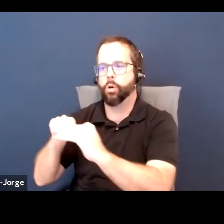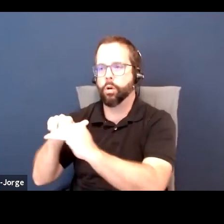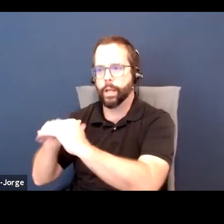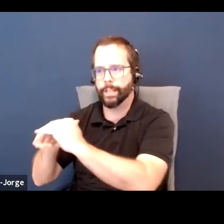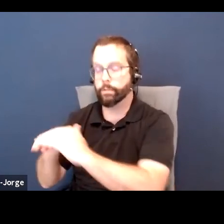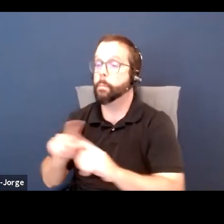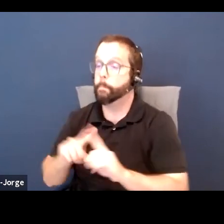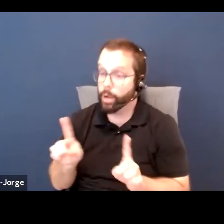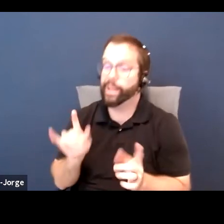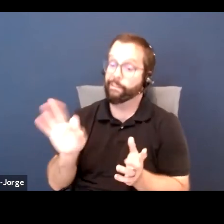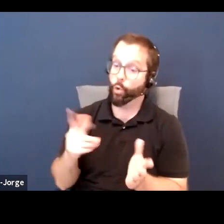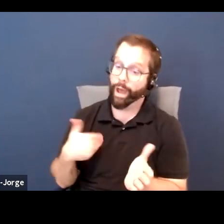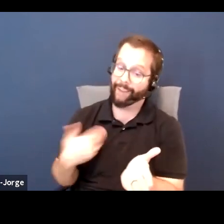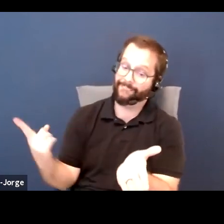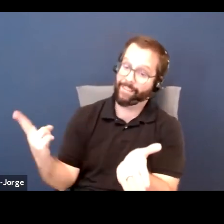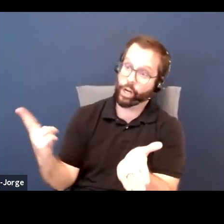buy-in from the